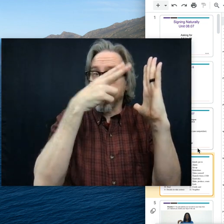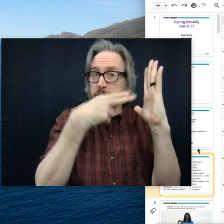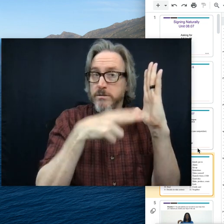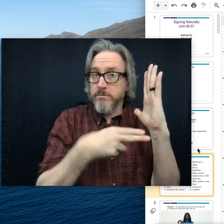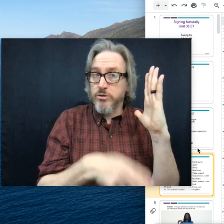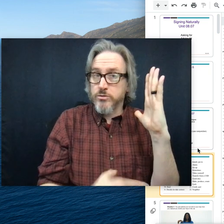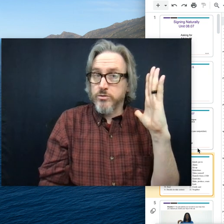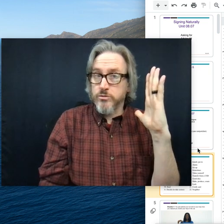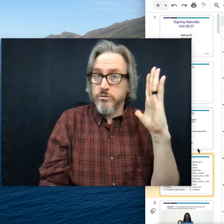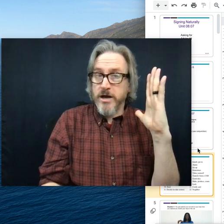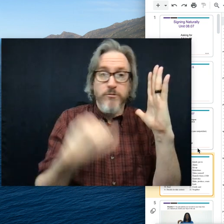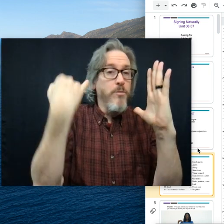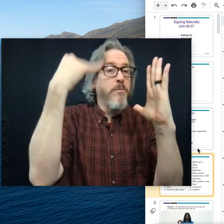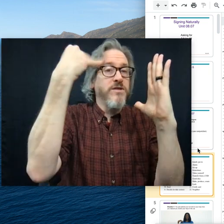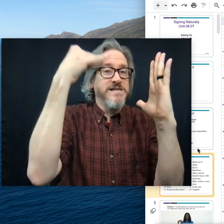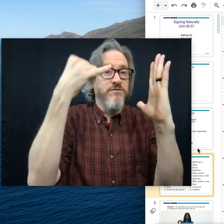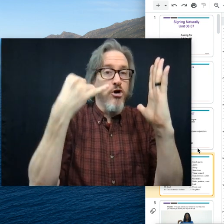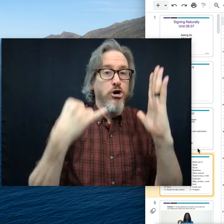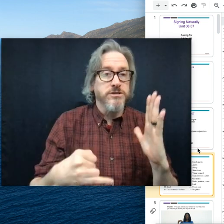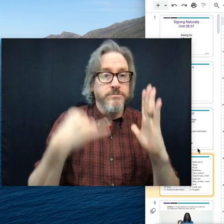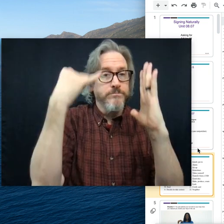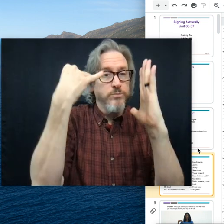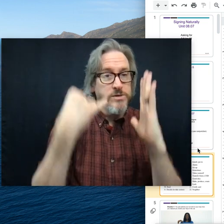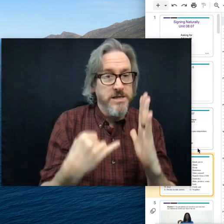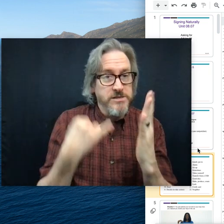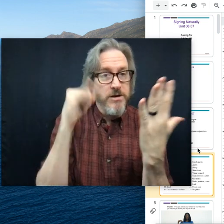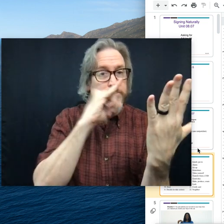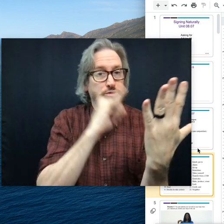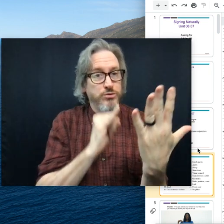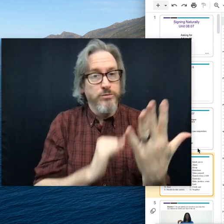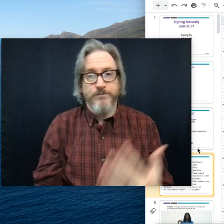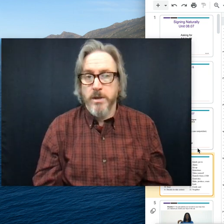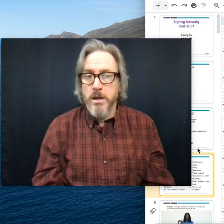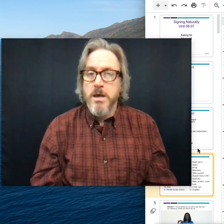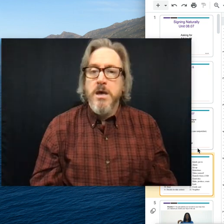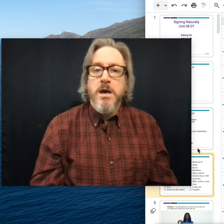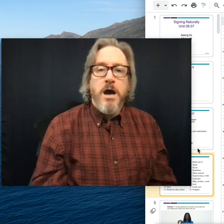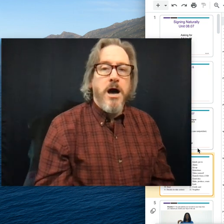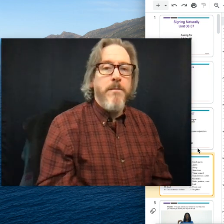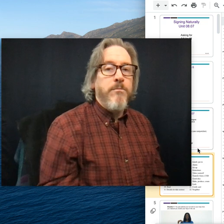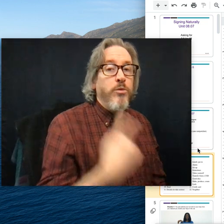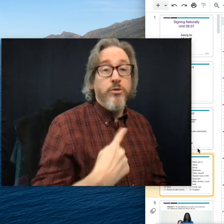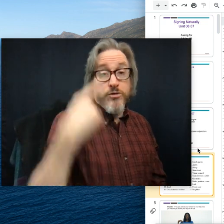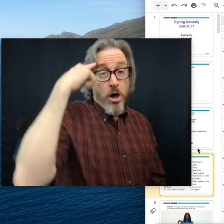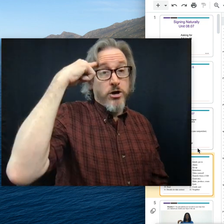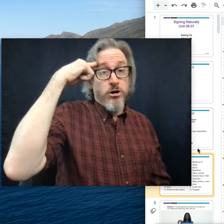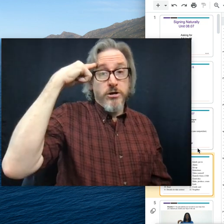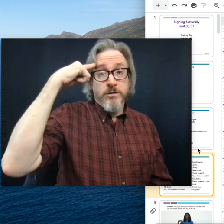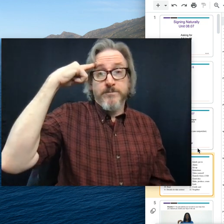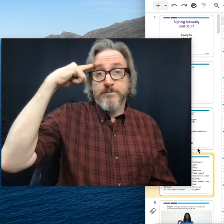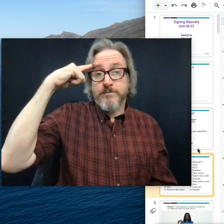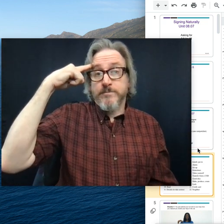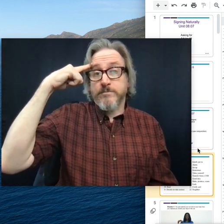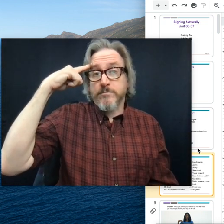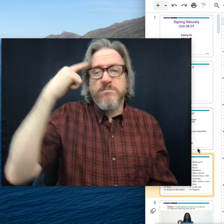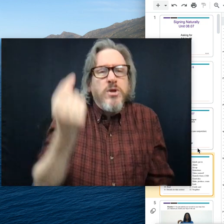like a portrait. And remember the sign for art was this, right? We knew thought